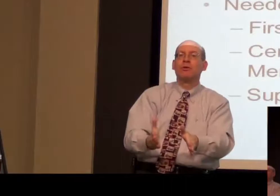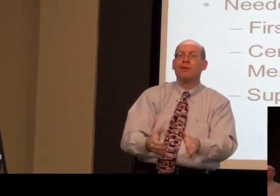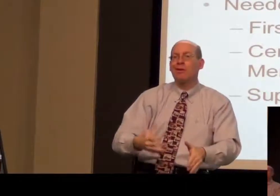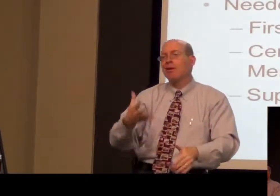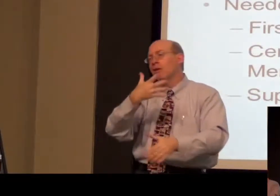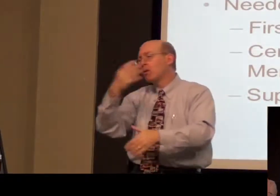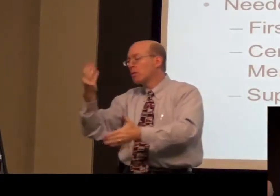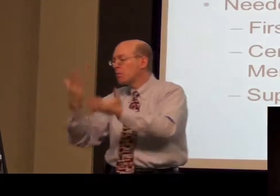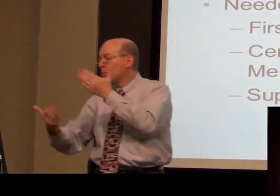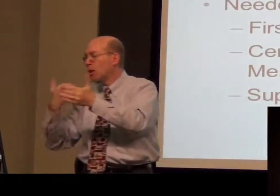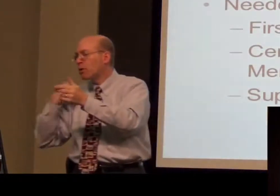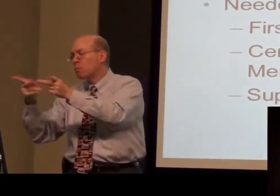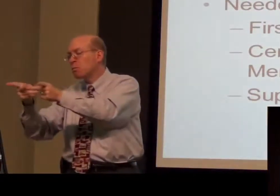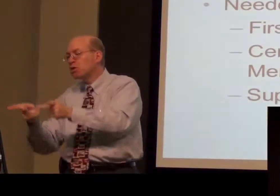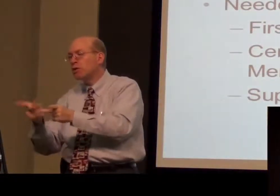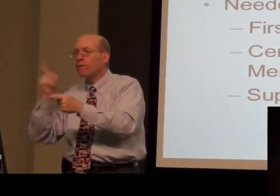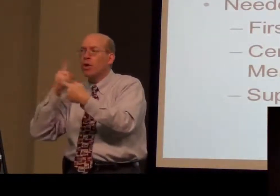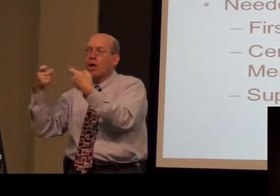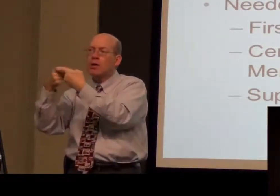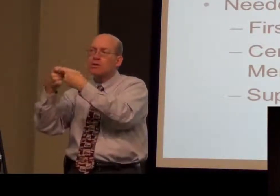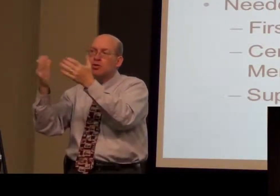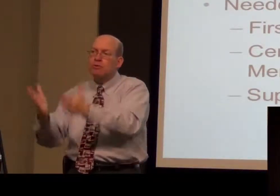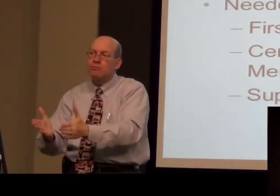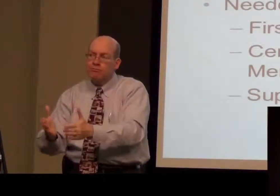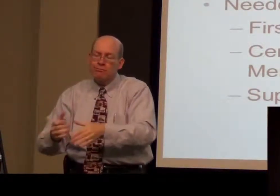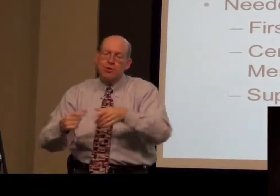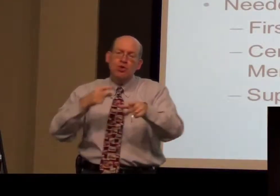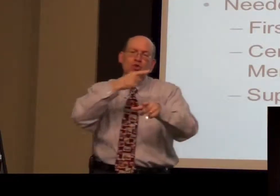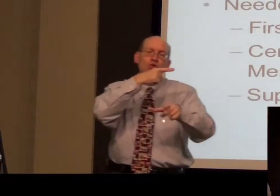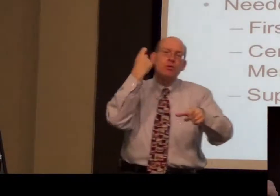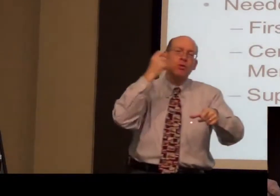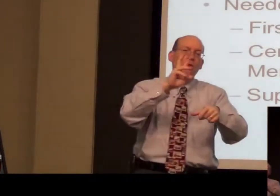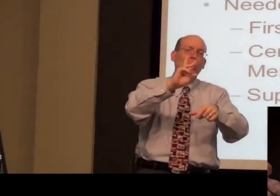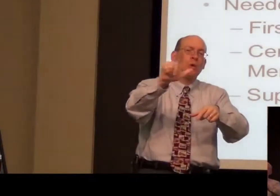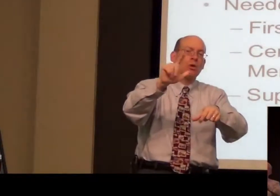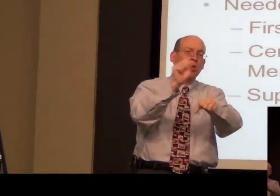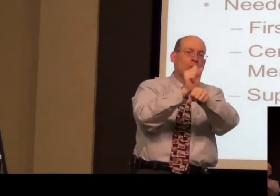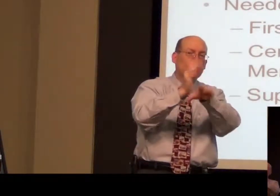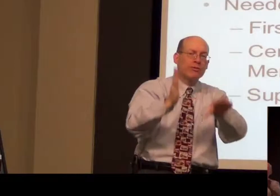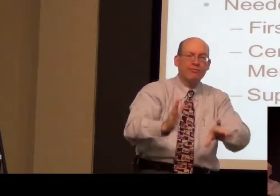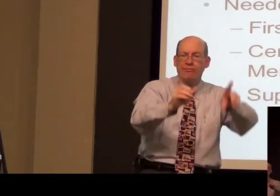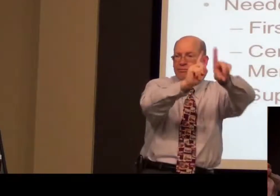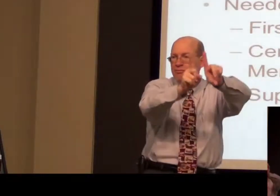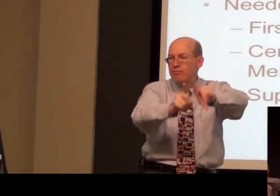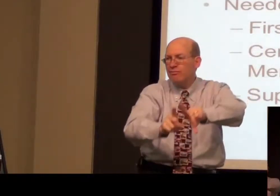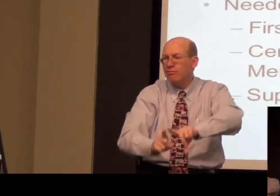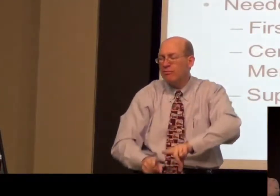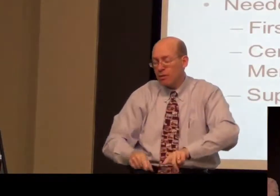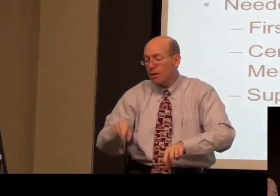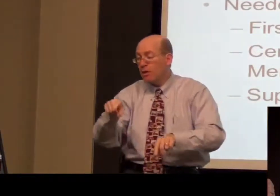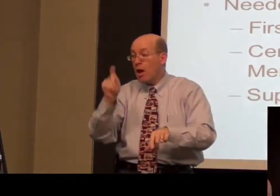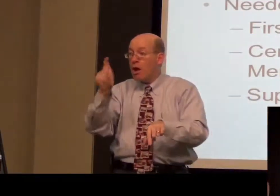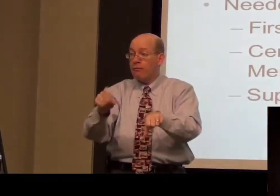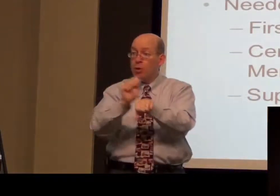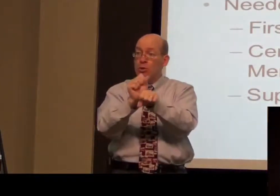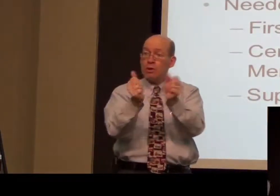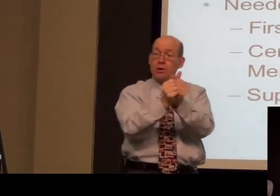create different positions such as maybe supervisor, electrician, drywall, different categories such